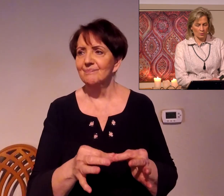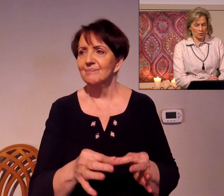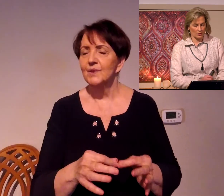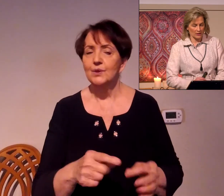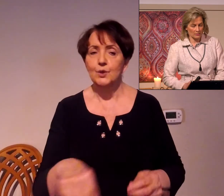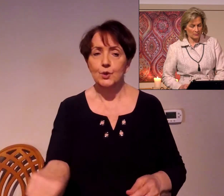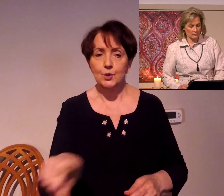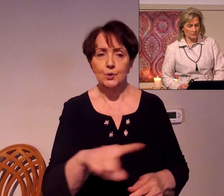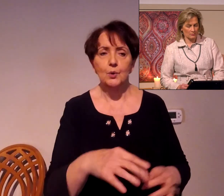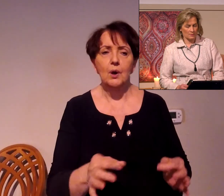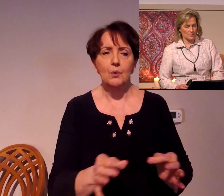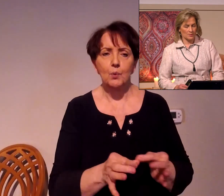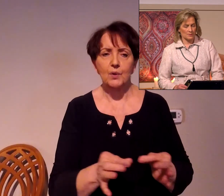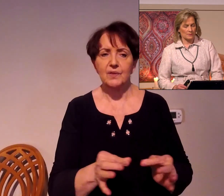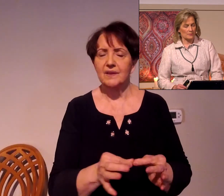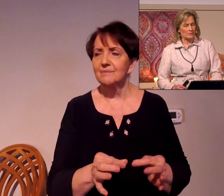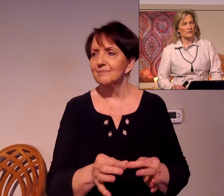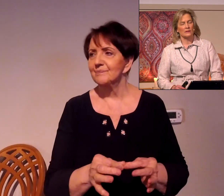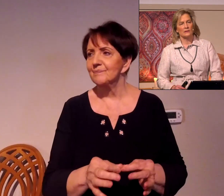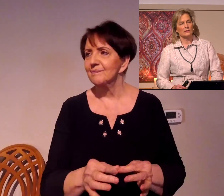You are worthy.